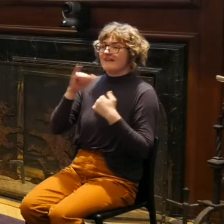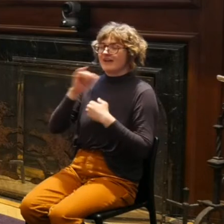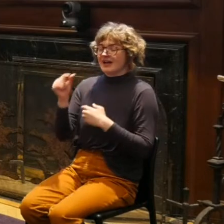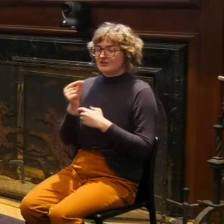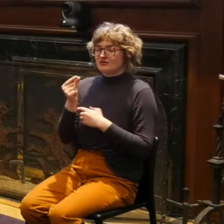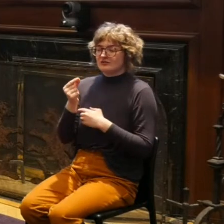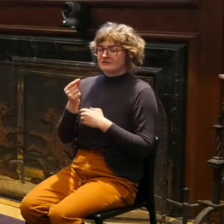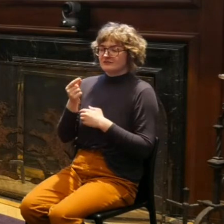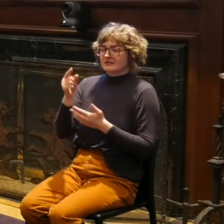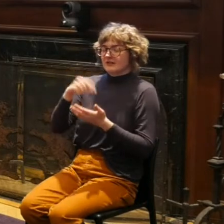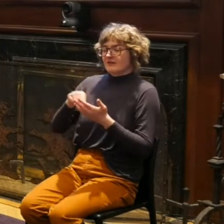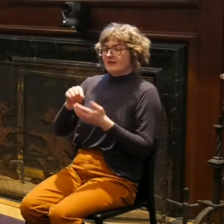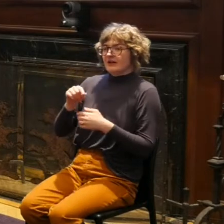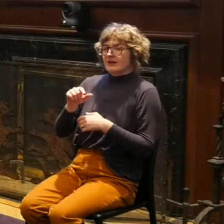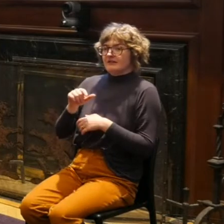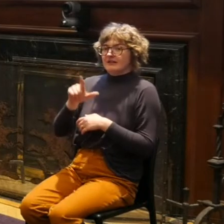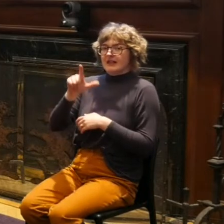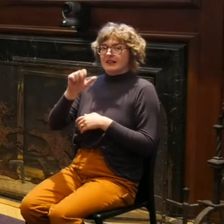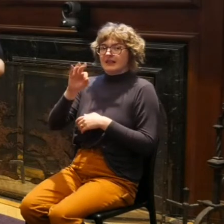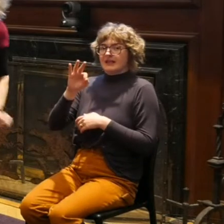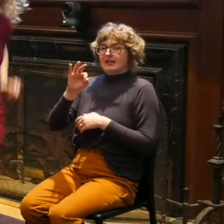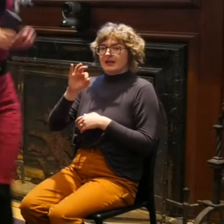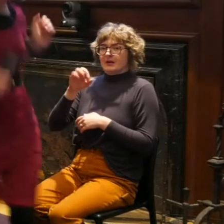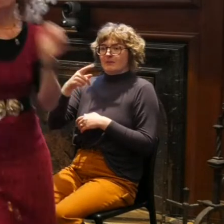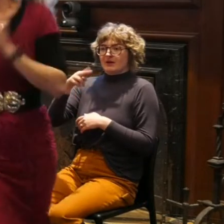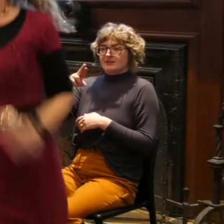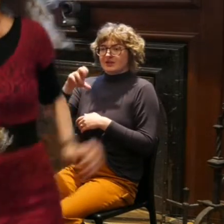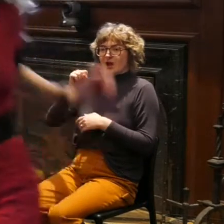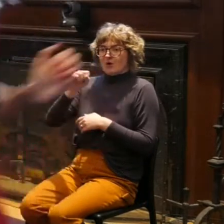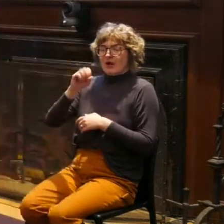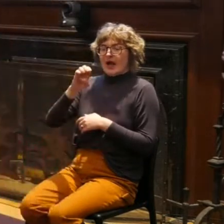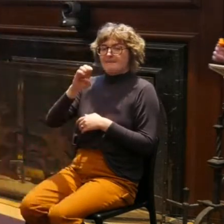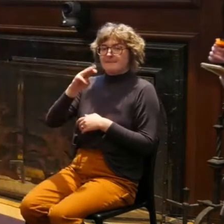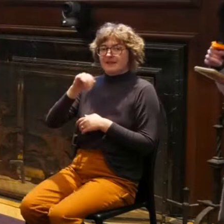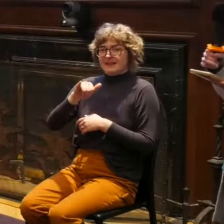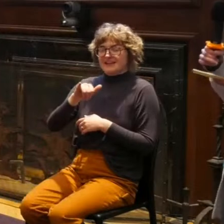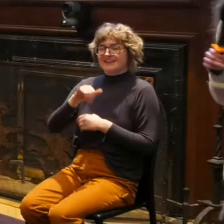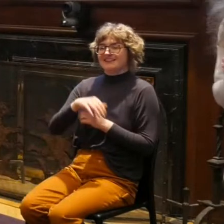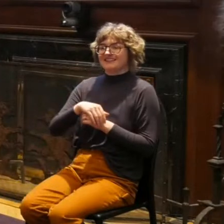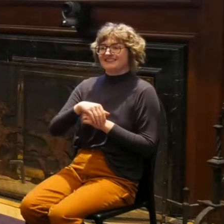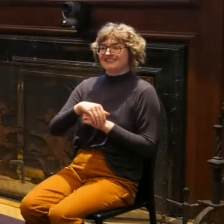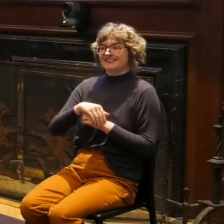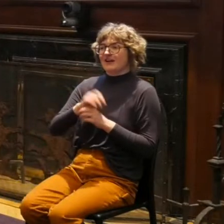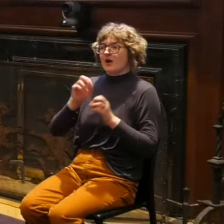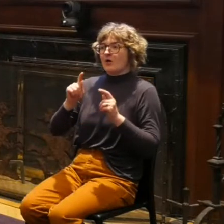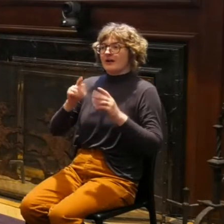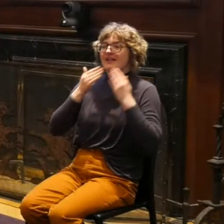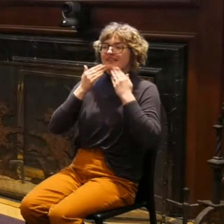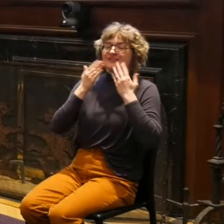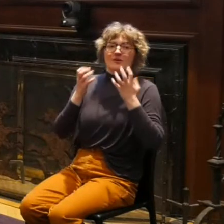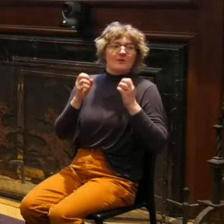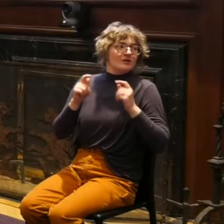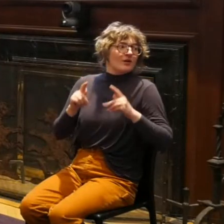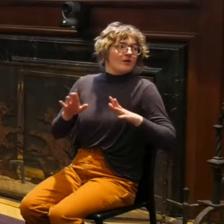You'll just have to look me up. Emily Crespo. Okay. Yeah, everybody Google Emily Crespo. Thank you.